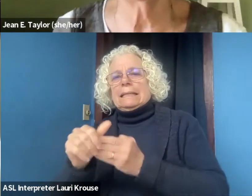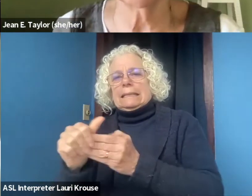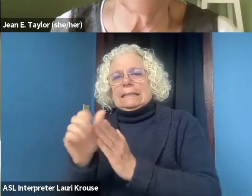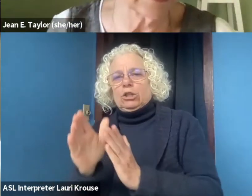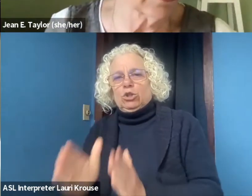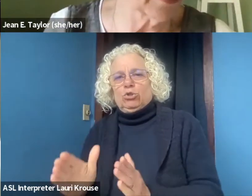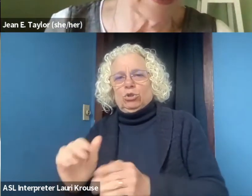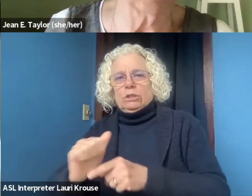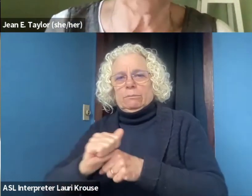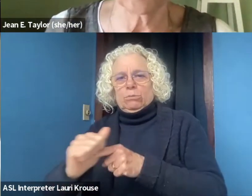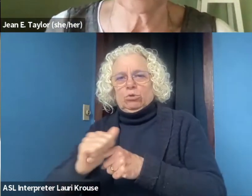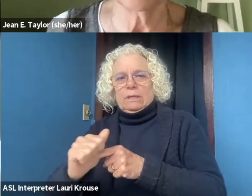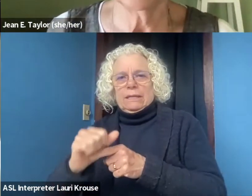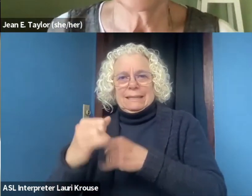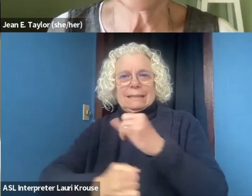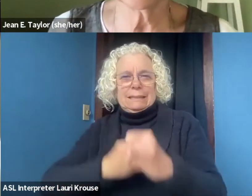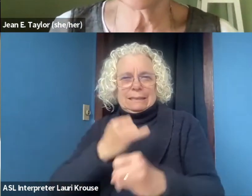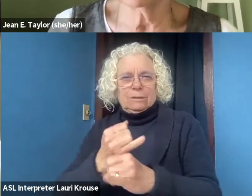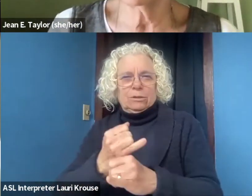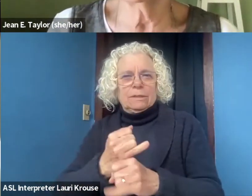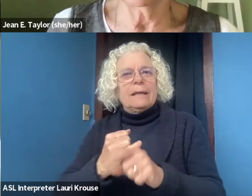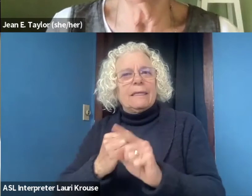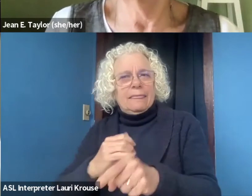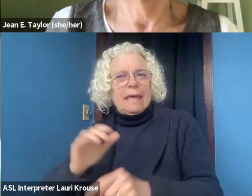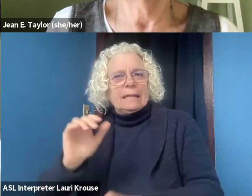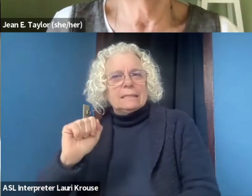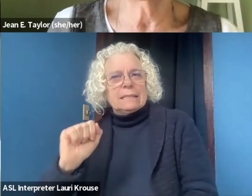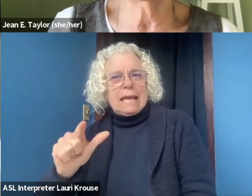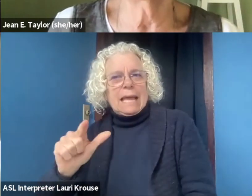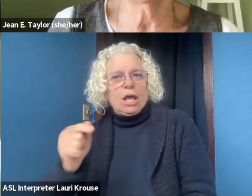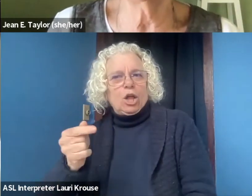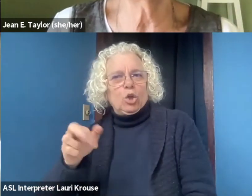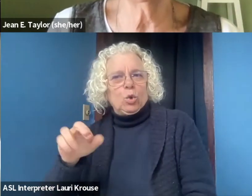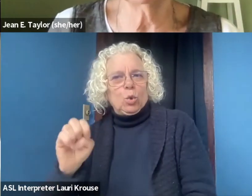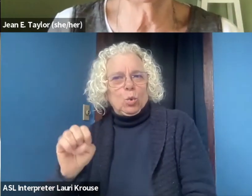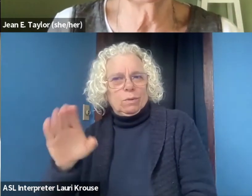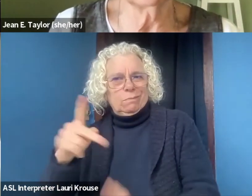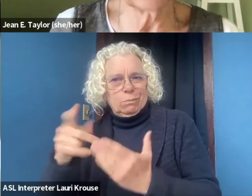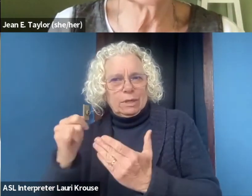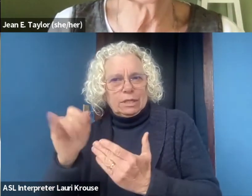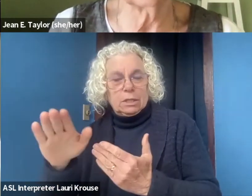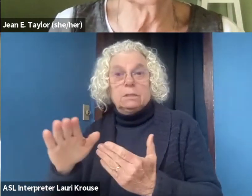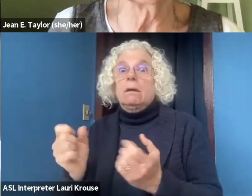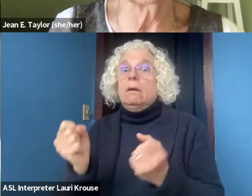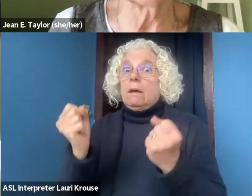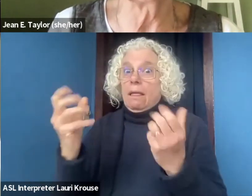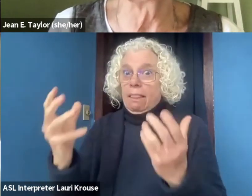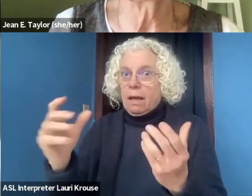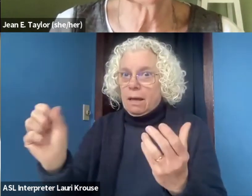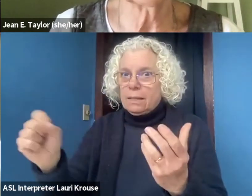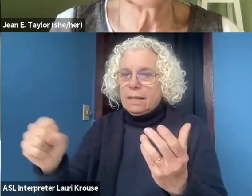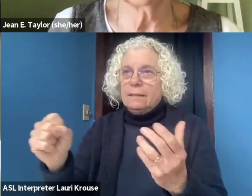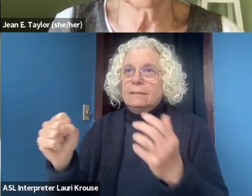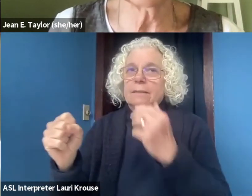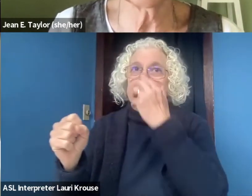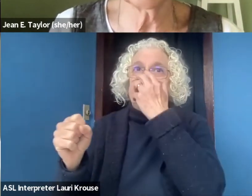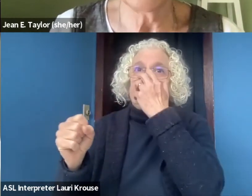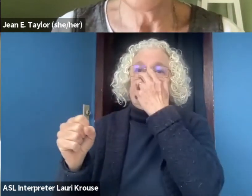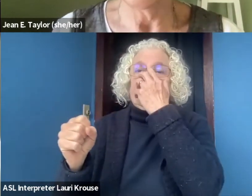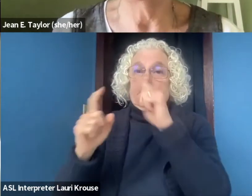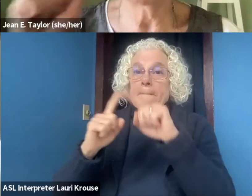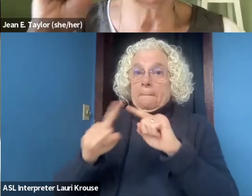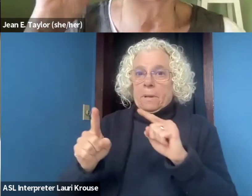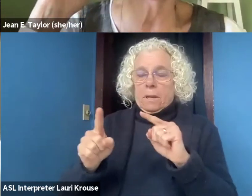international group that's with Al Gore. It's a lot, but it gives you an amazing amount of